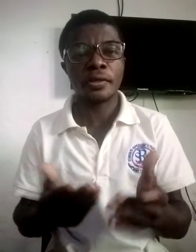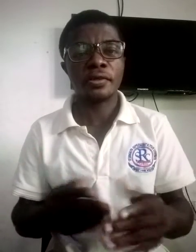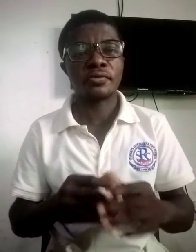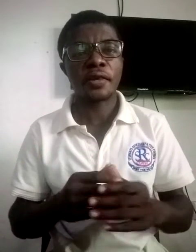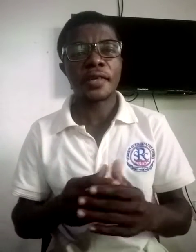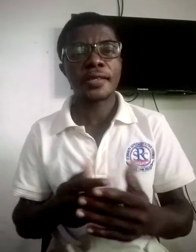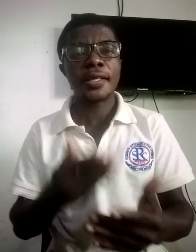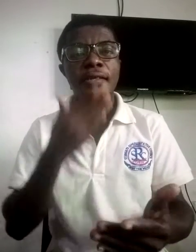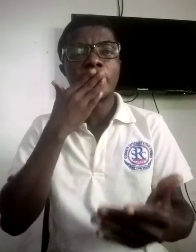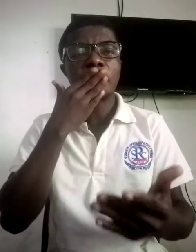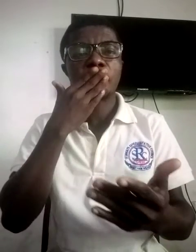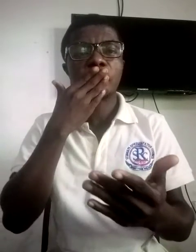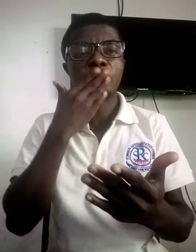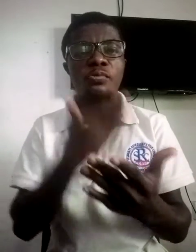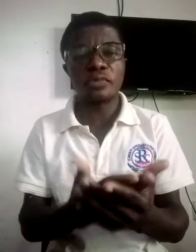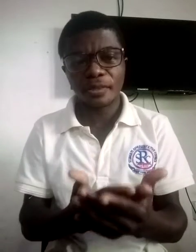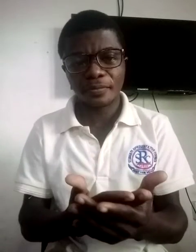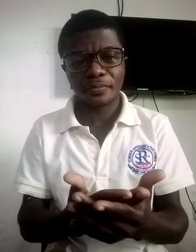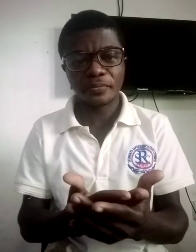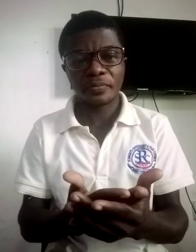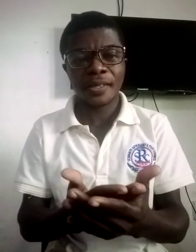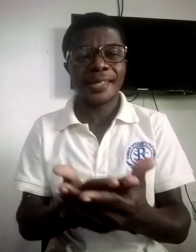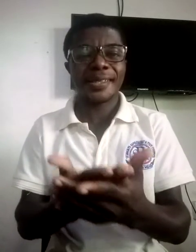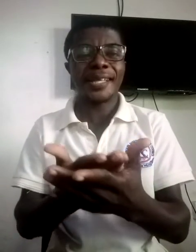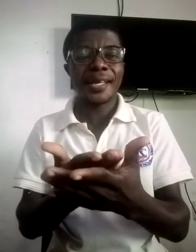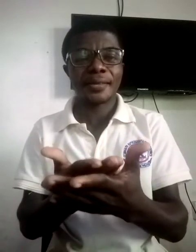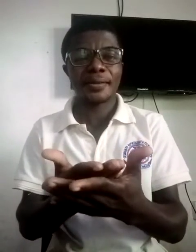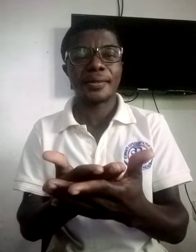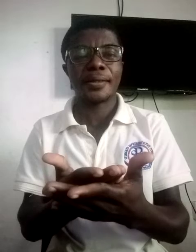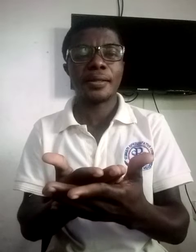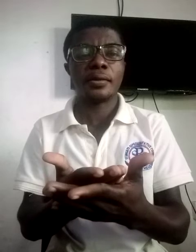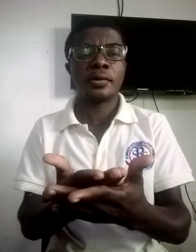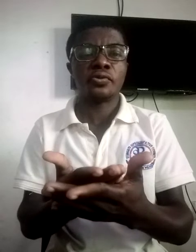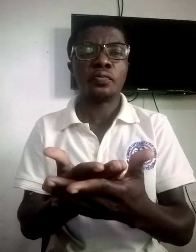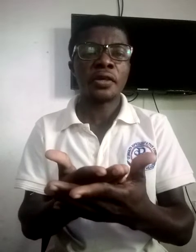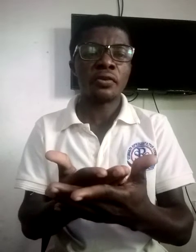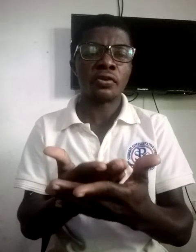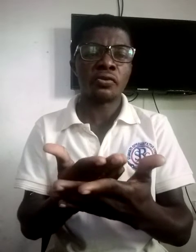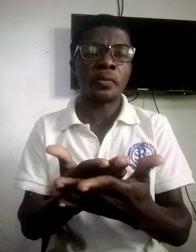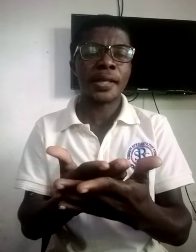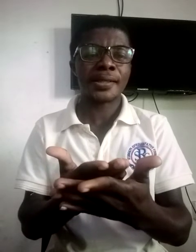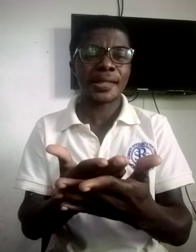So after signing the good, then you bring your non-dominant arm.